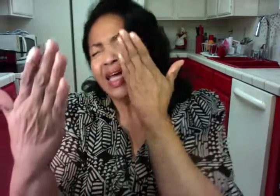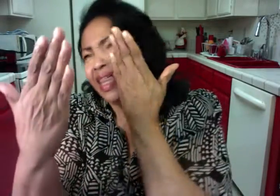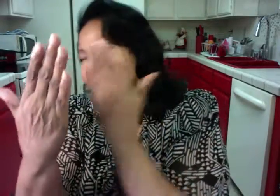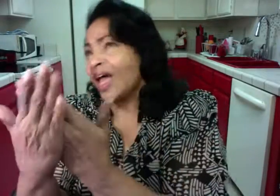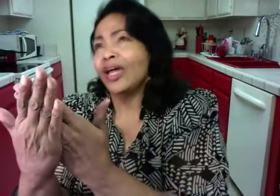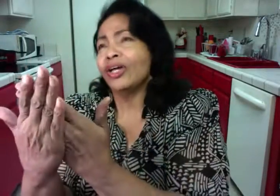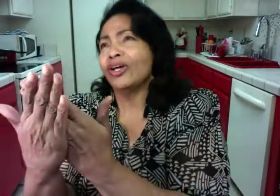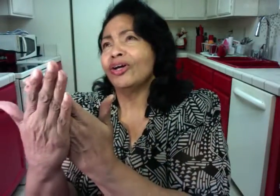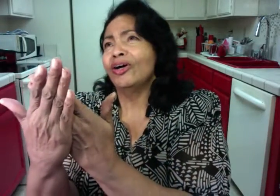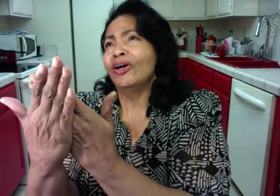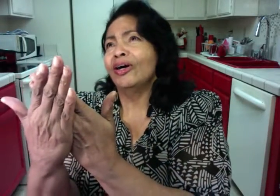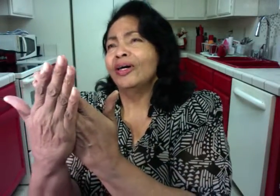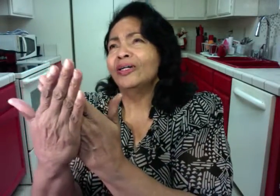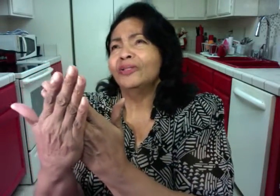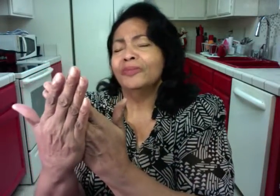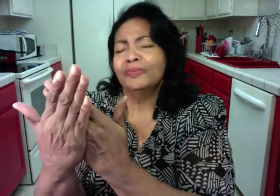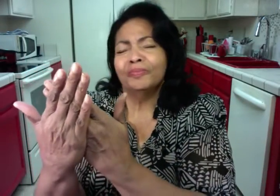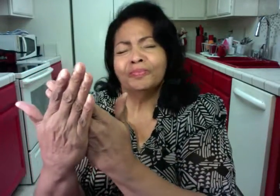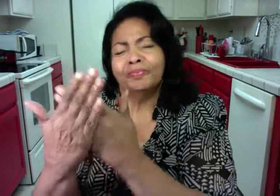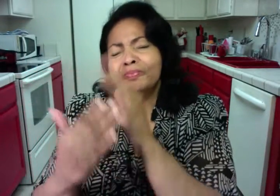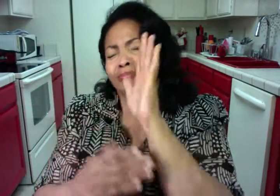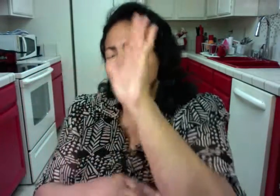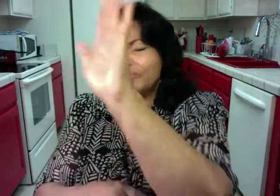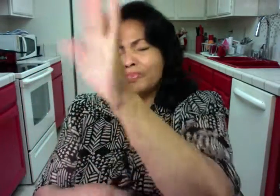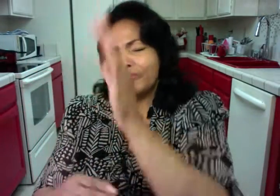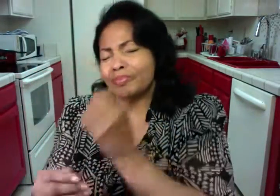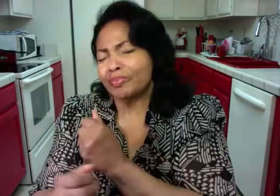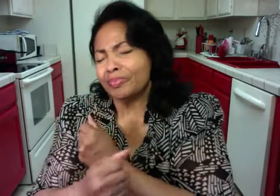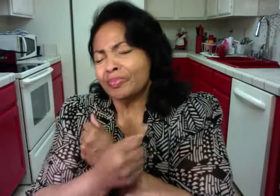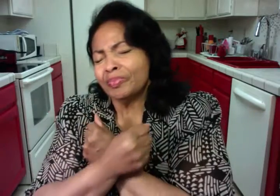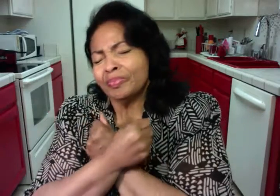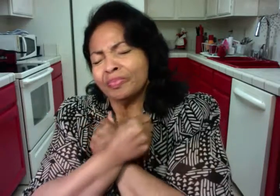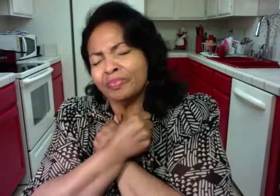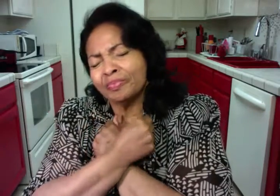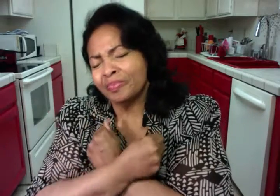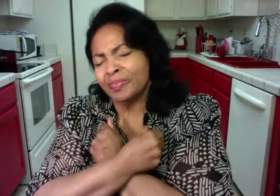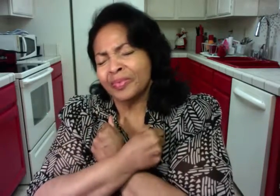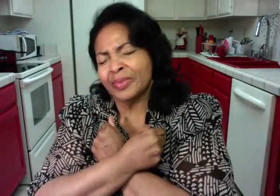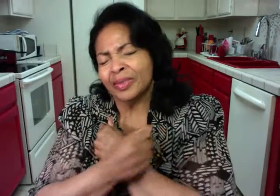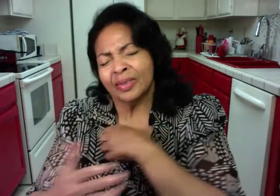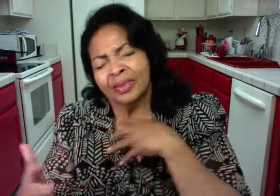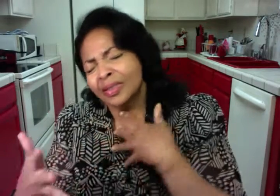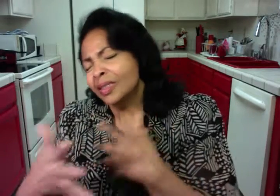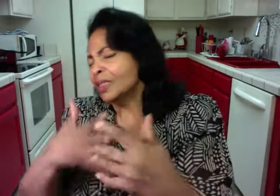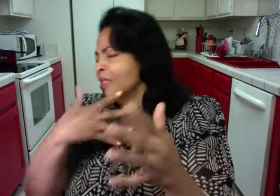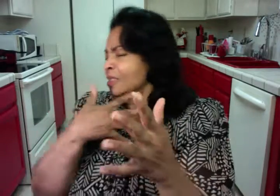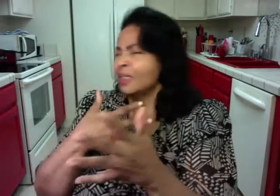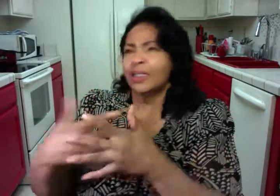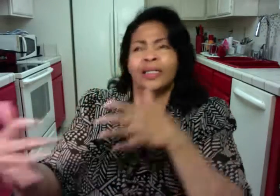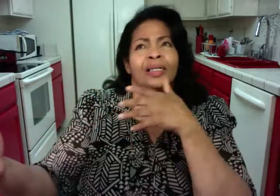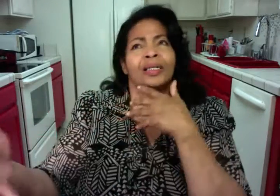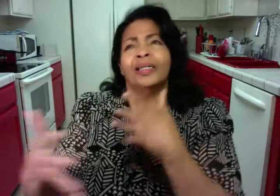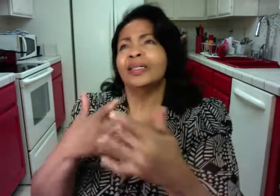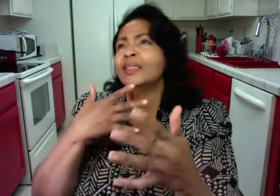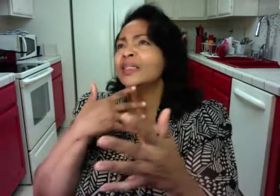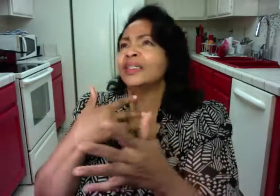Oh, it's because your love is unconditional,